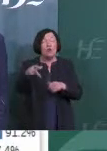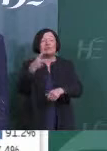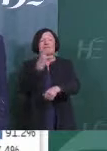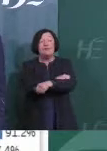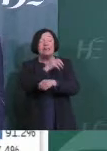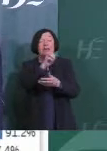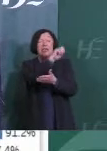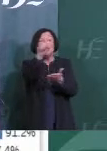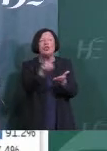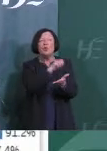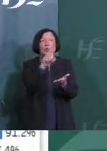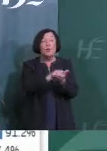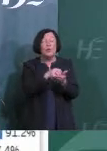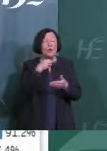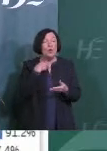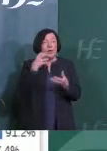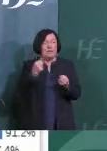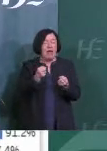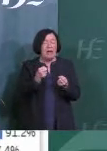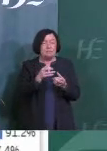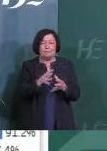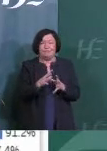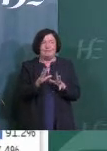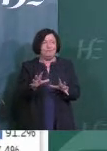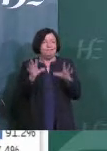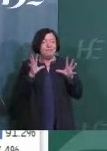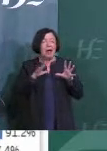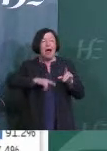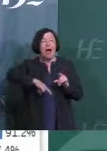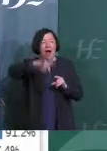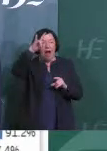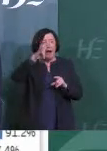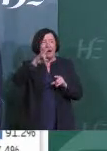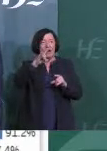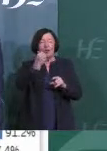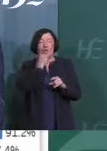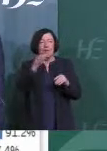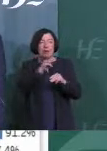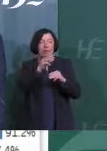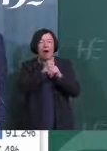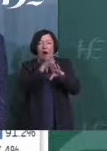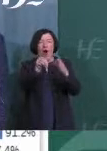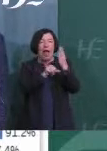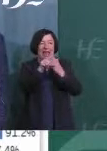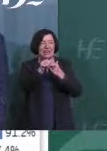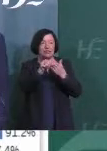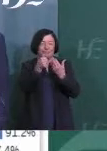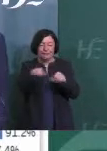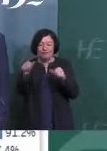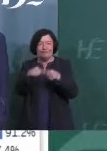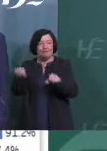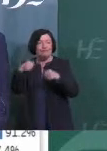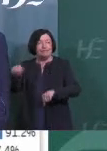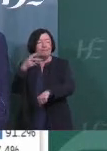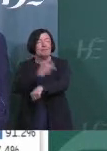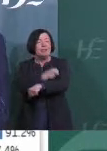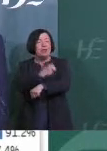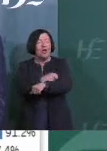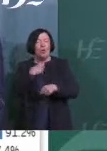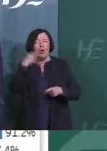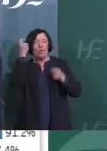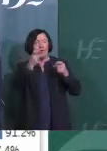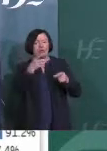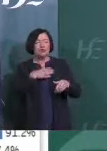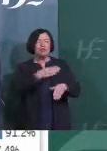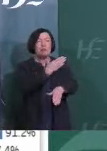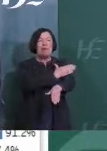vaccinations in the EU, well, we've had remarkably high uptake across all age groups. And we wondered at the beginning, was it just